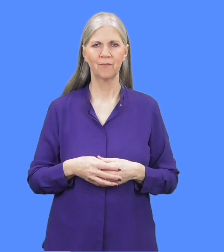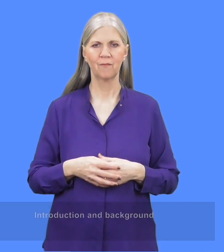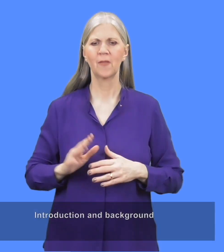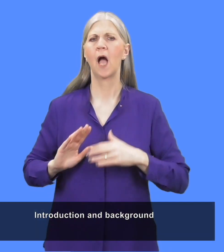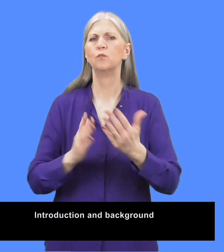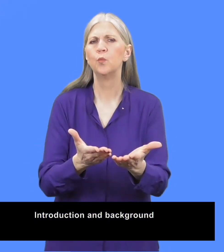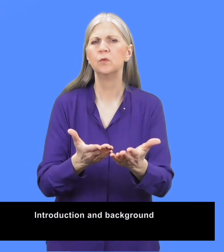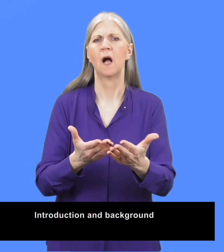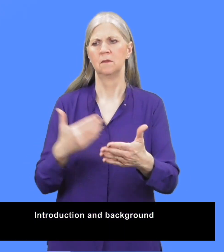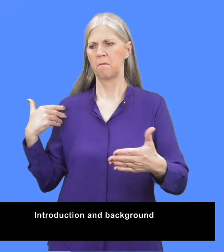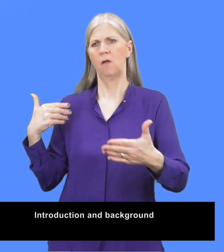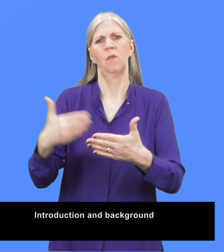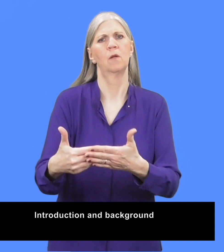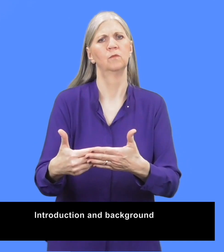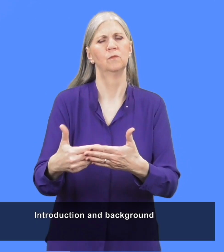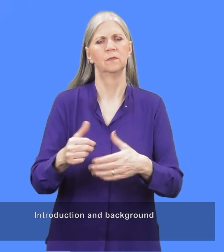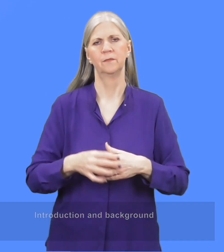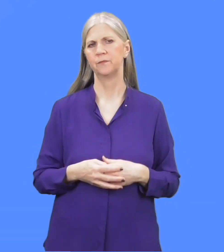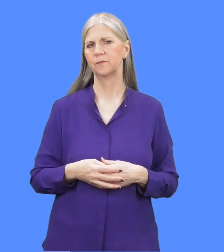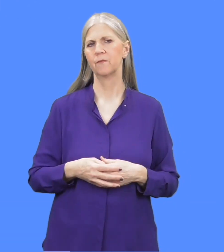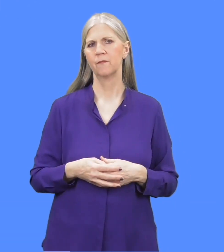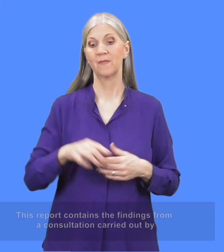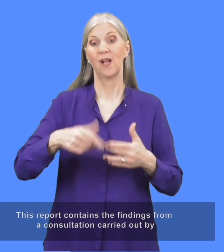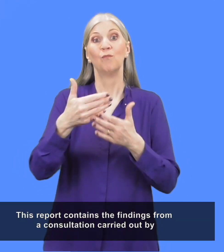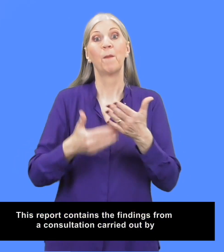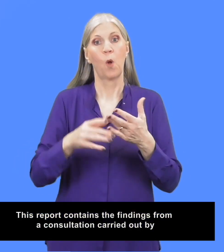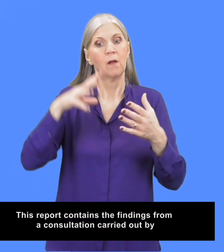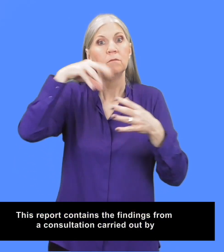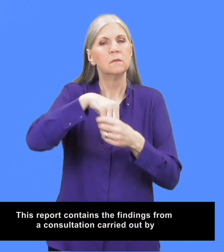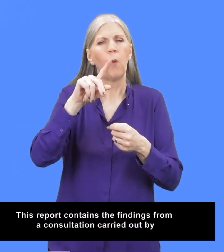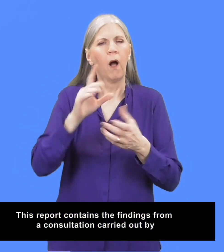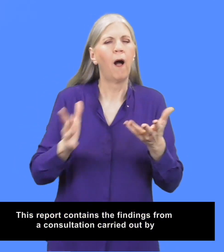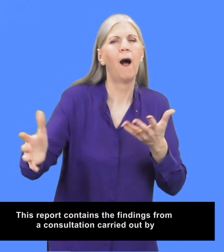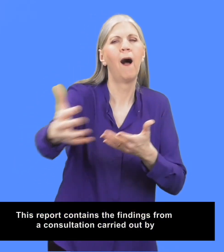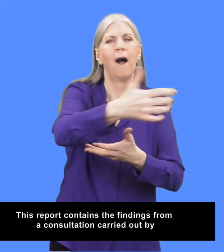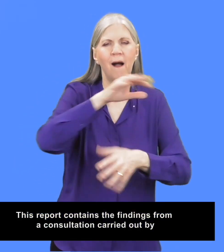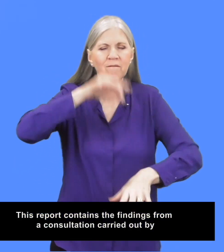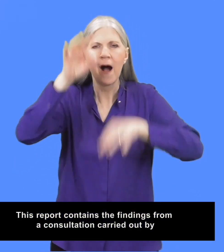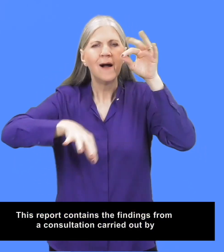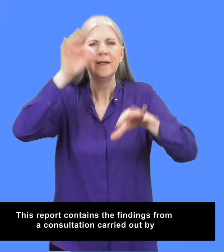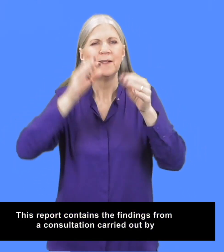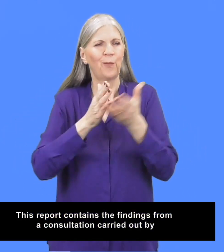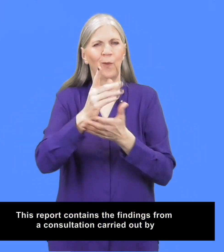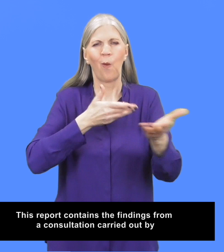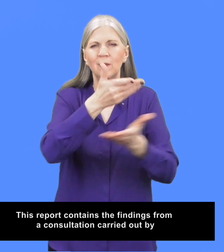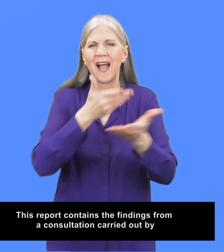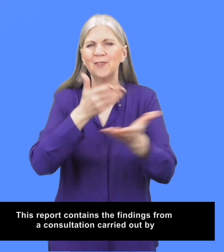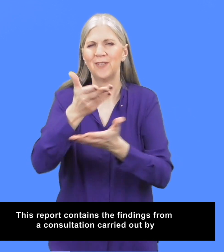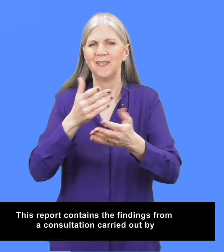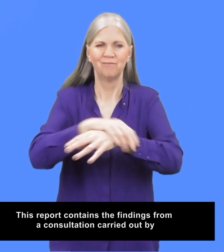Introduction and background. This report contains the findings from a consultation carried out